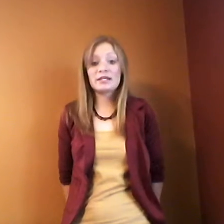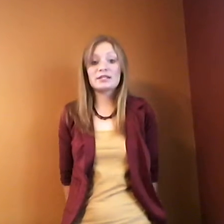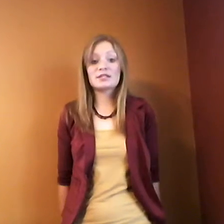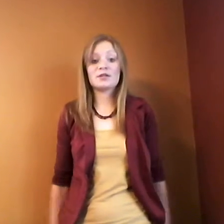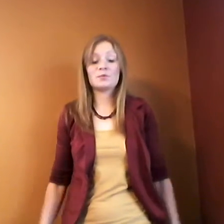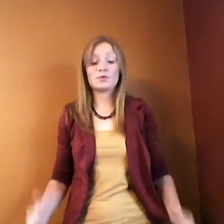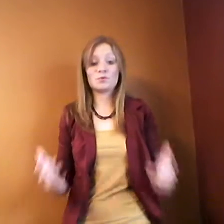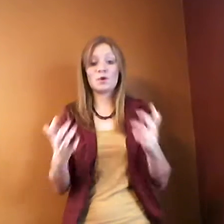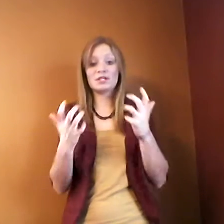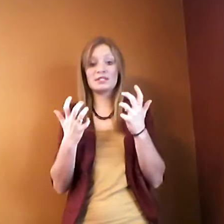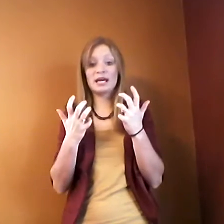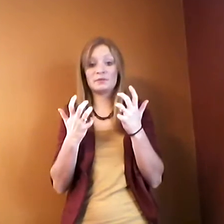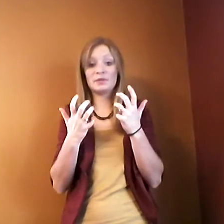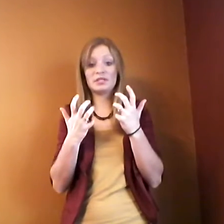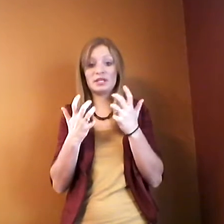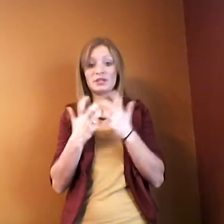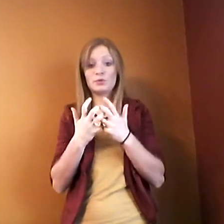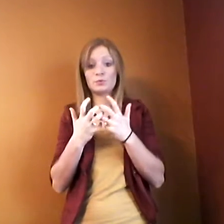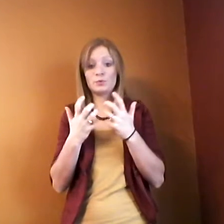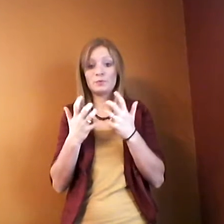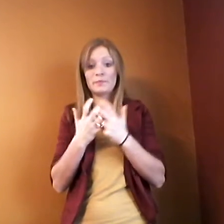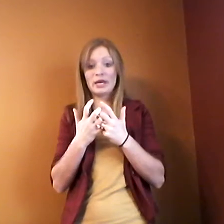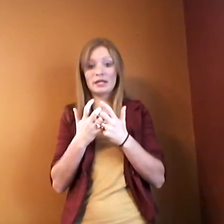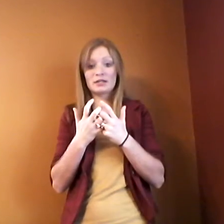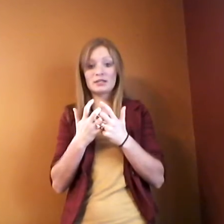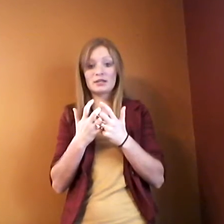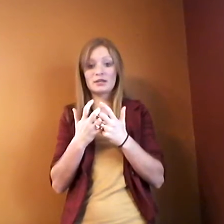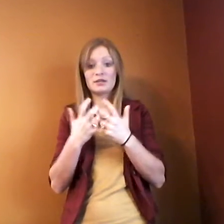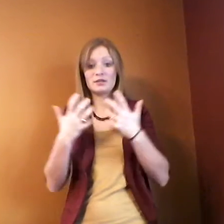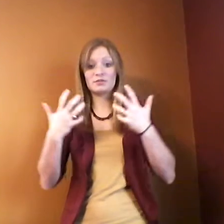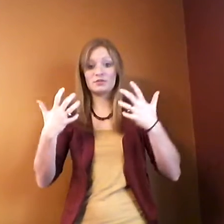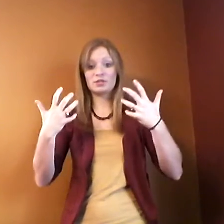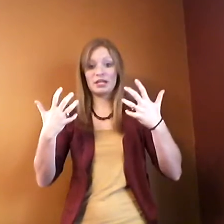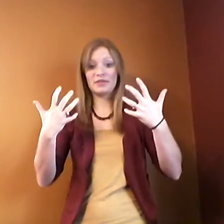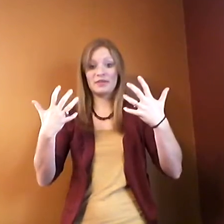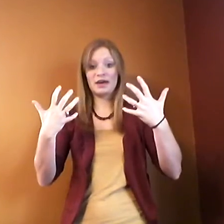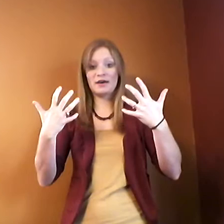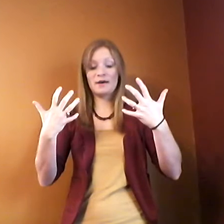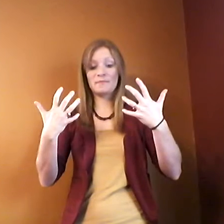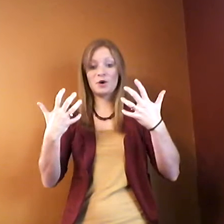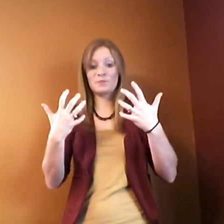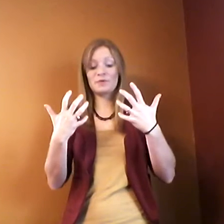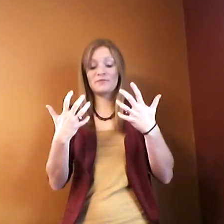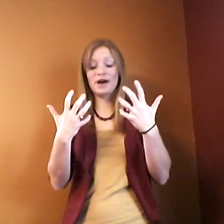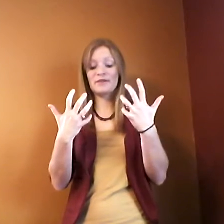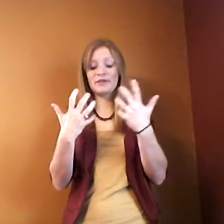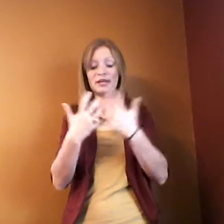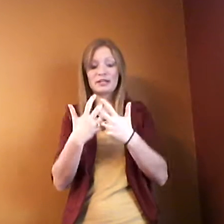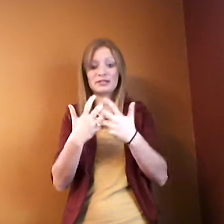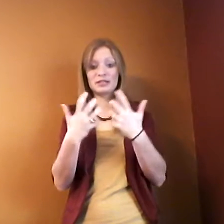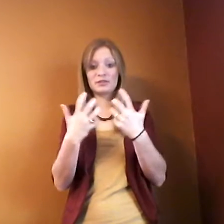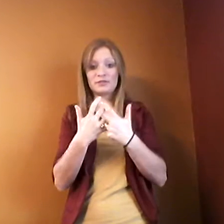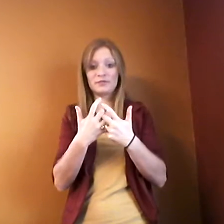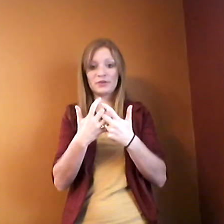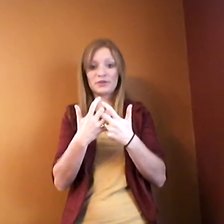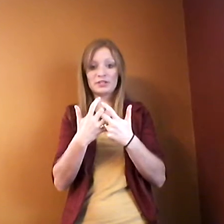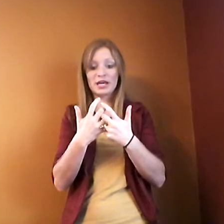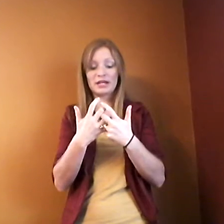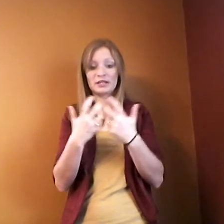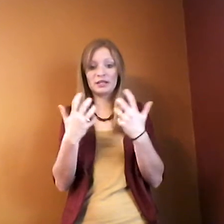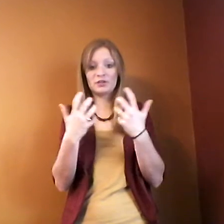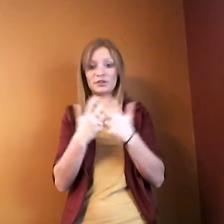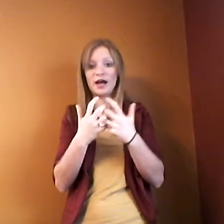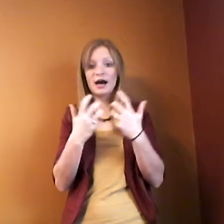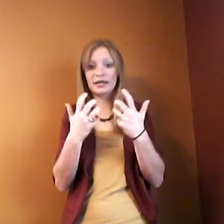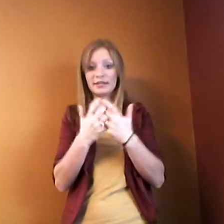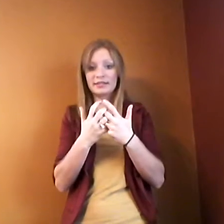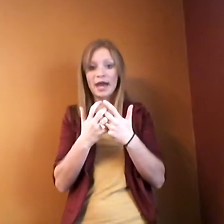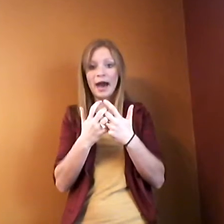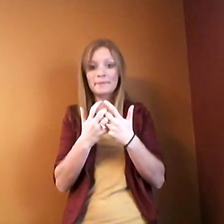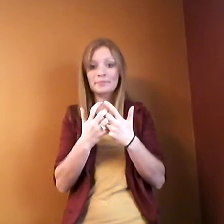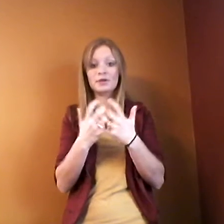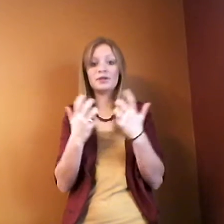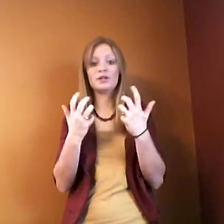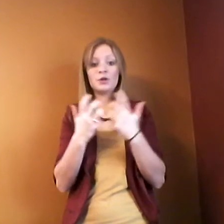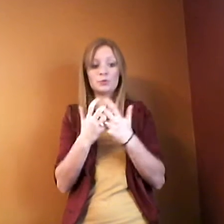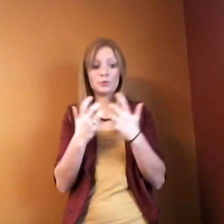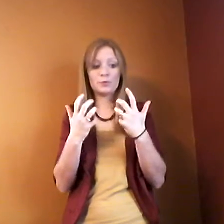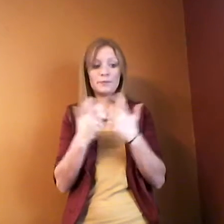Roommate was one sign we did. Roommate. So you just got that open 5 hands and your fingers kind of interlock and tap.